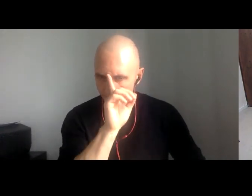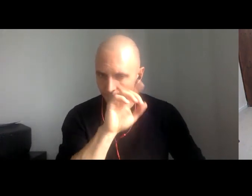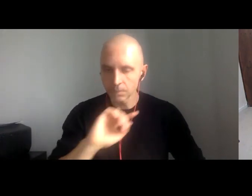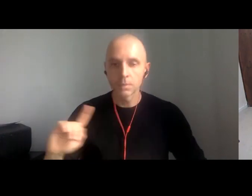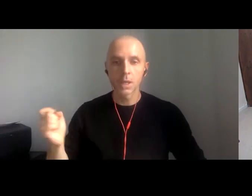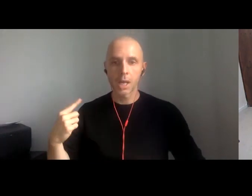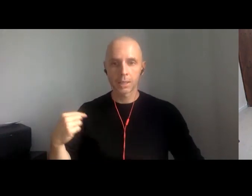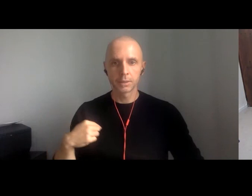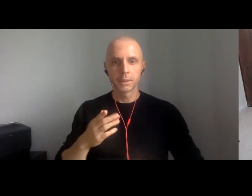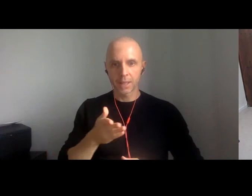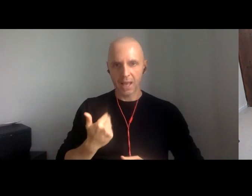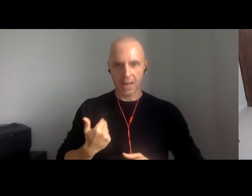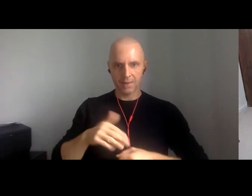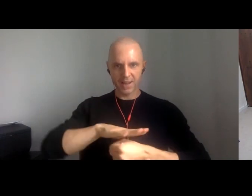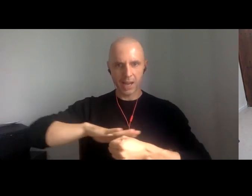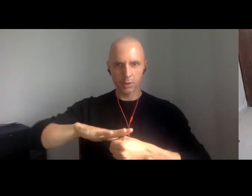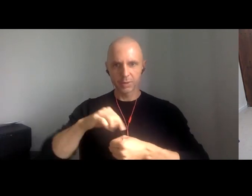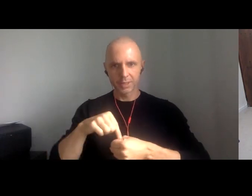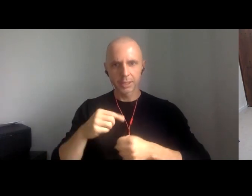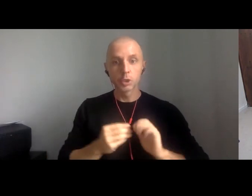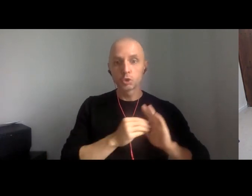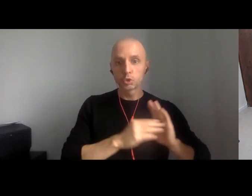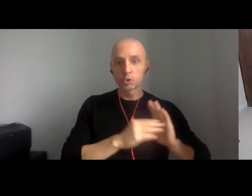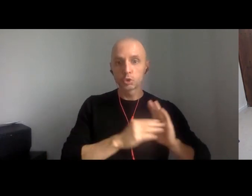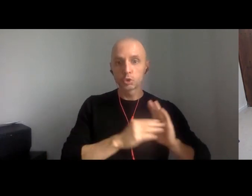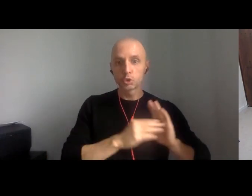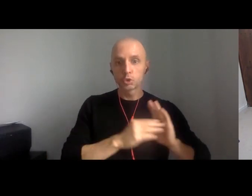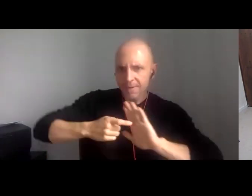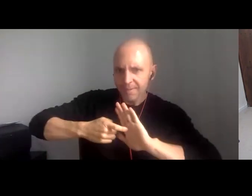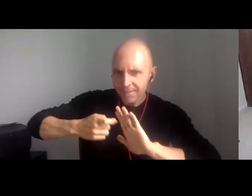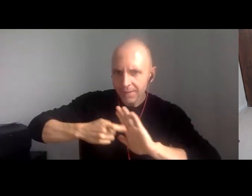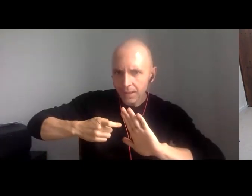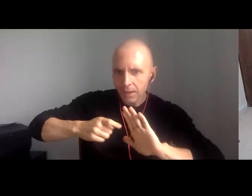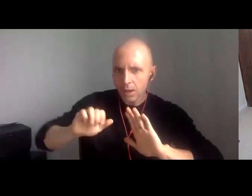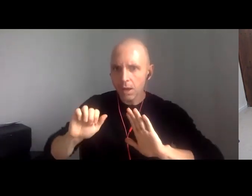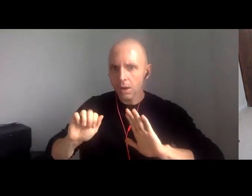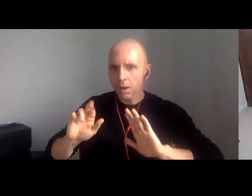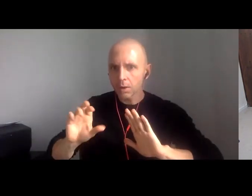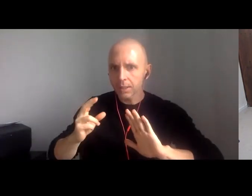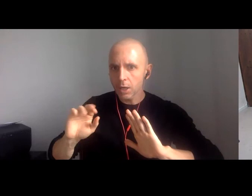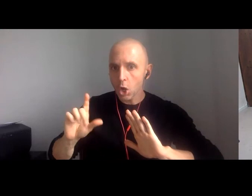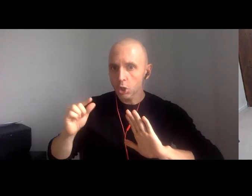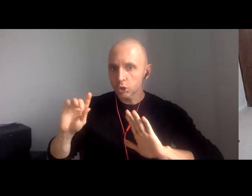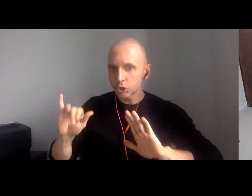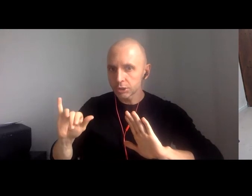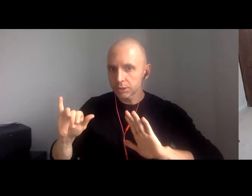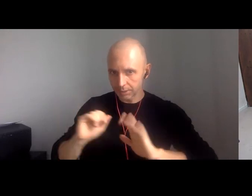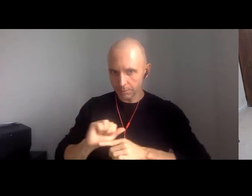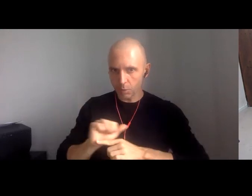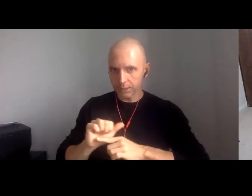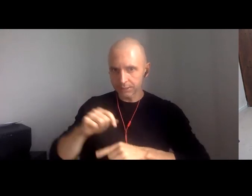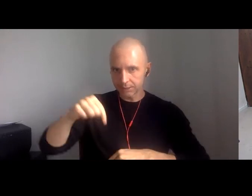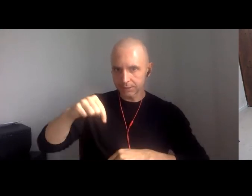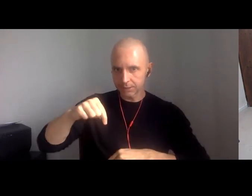excavations? Yes, we do. It's still there. It was dug, I think, 3 years